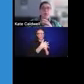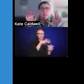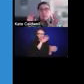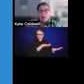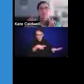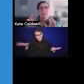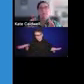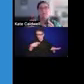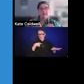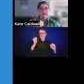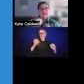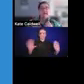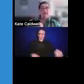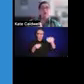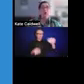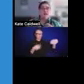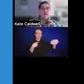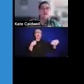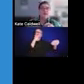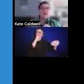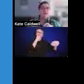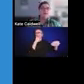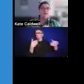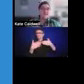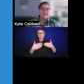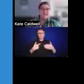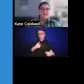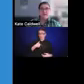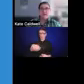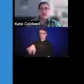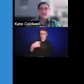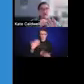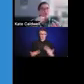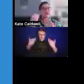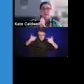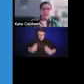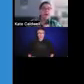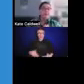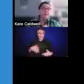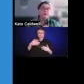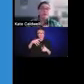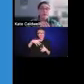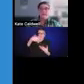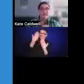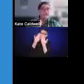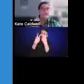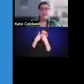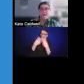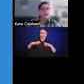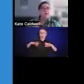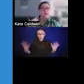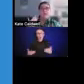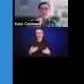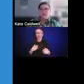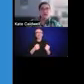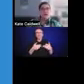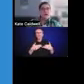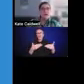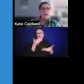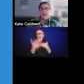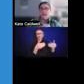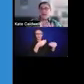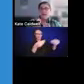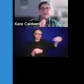employing multiple methods in order to understand those cases. So it's going to probably include observation, interviews,